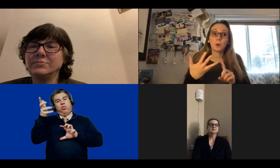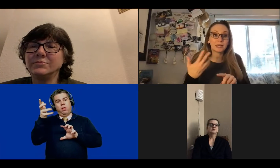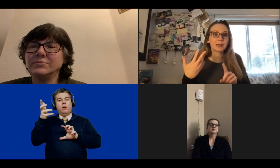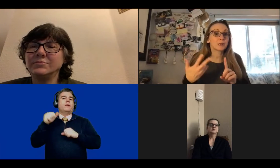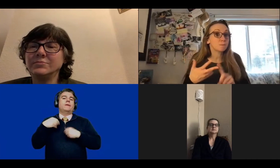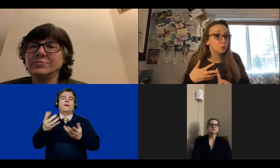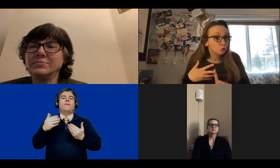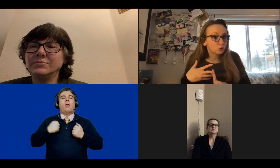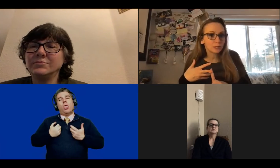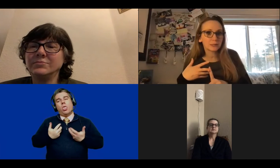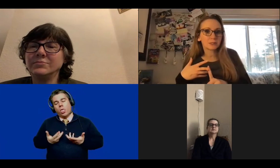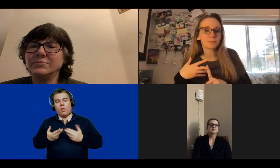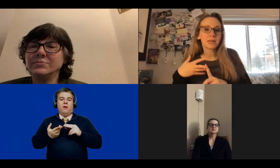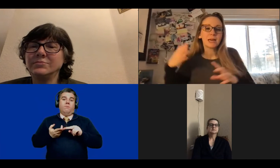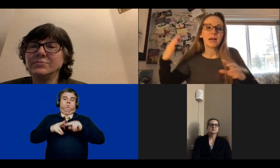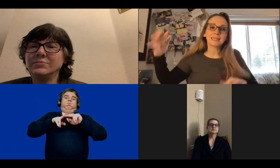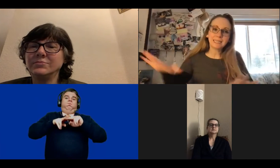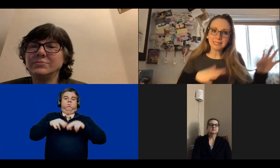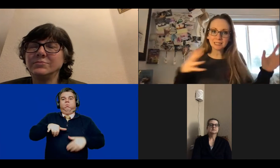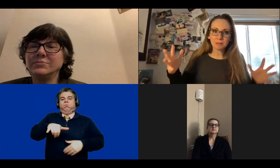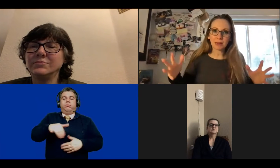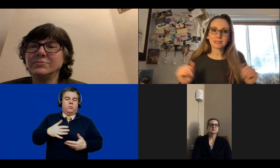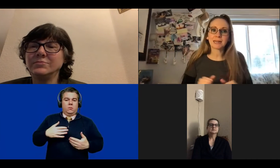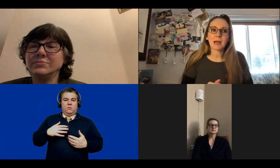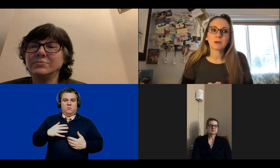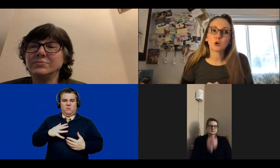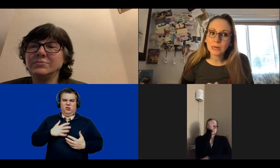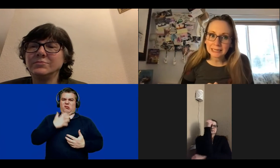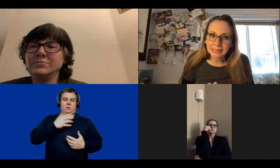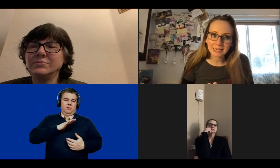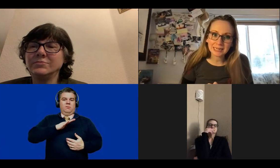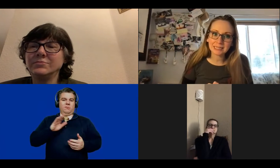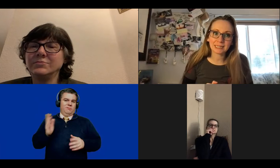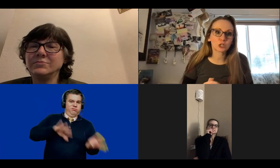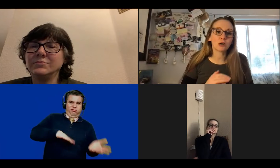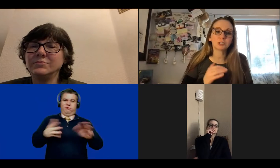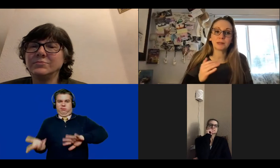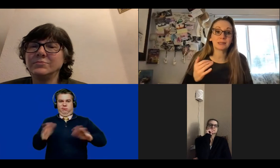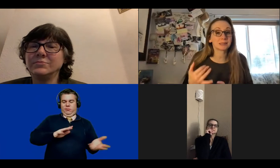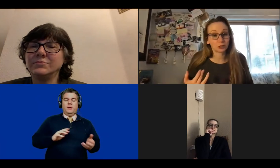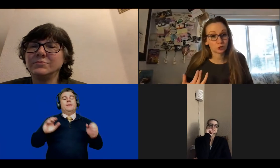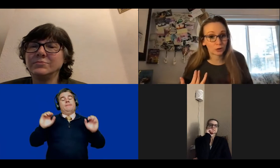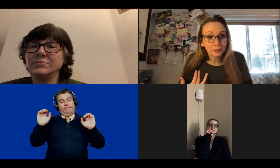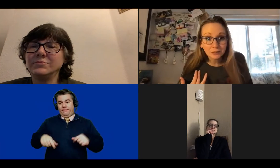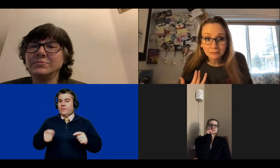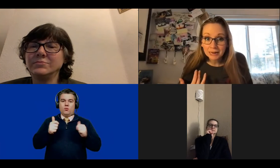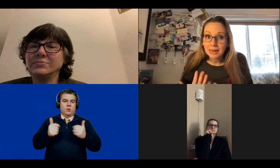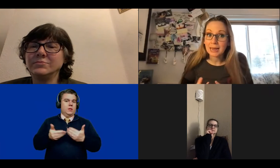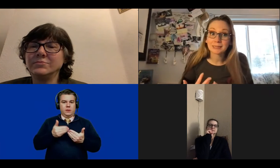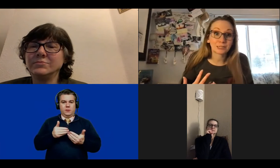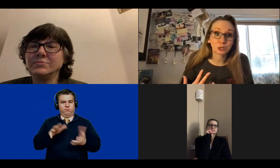fatigue, weight gain, mood swings. A yeast imbalance can happen quickly and easily. It's caused by things like